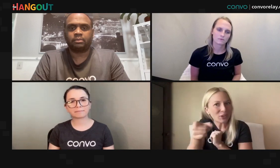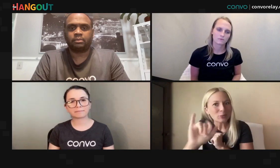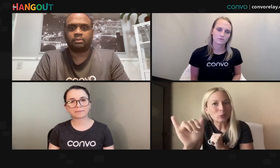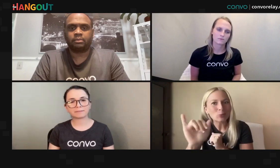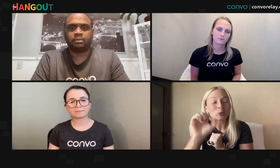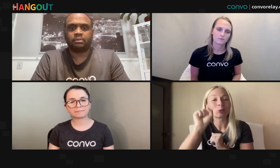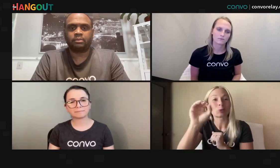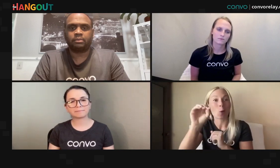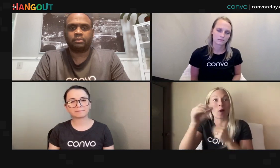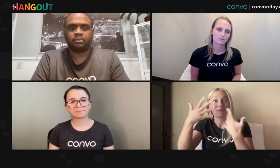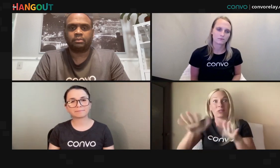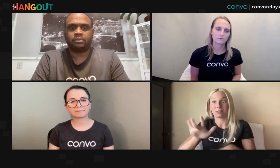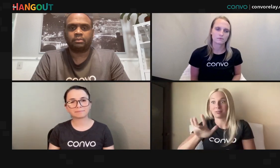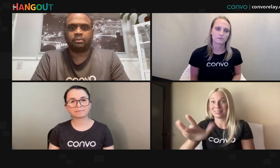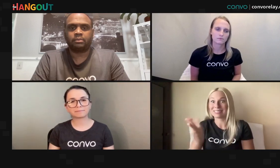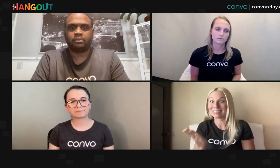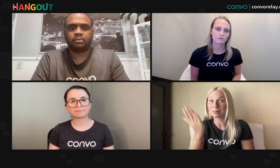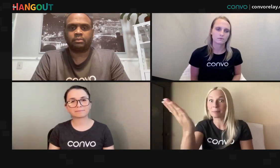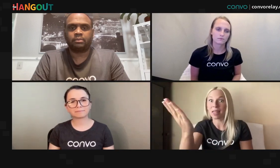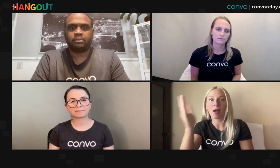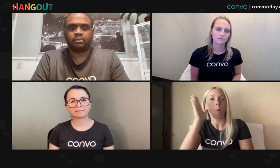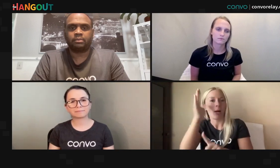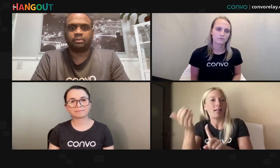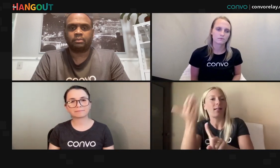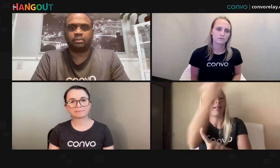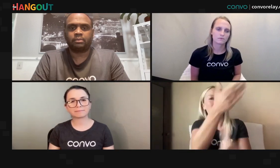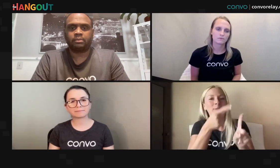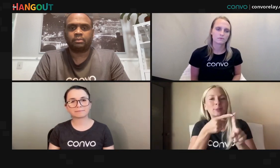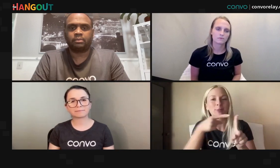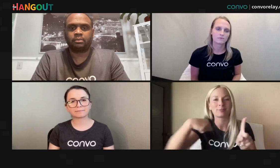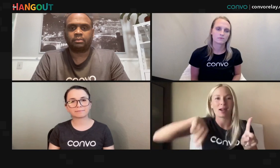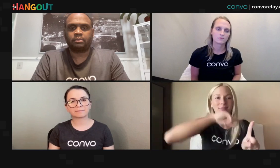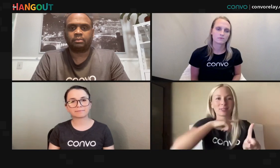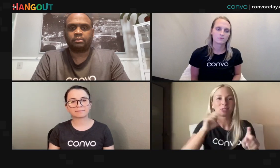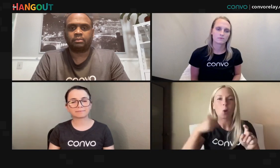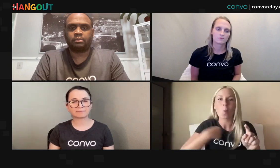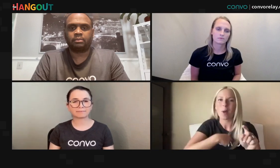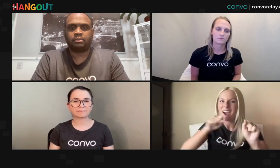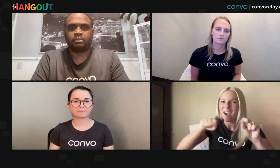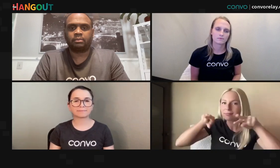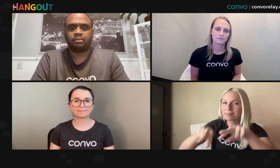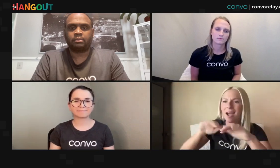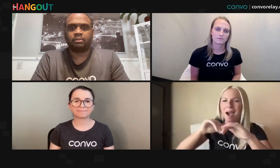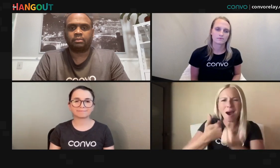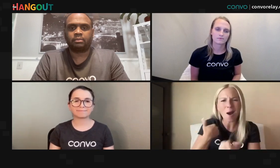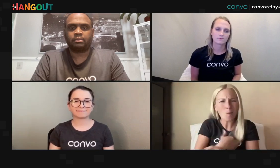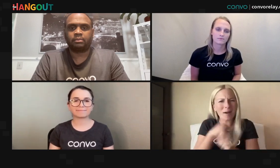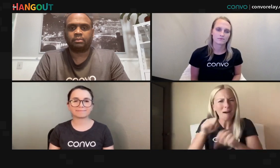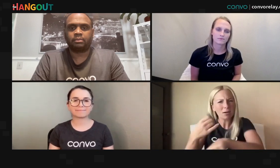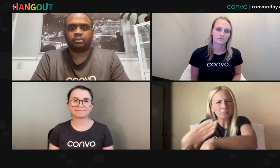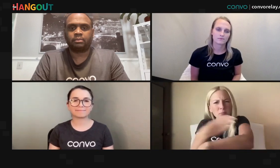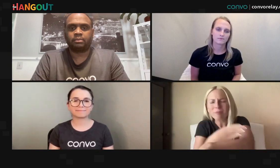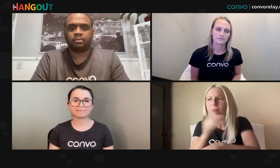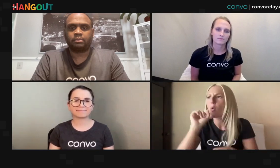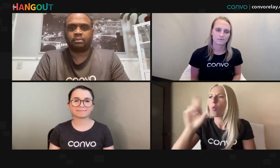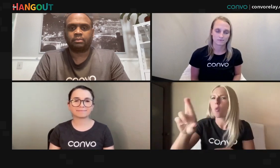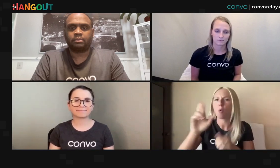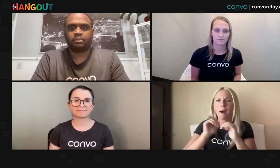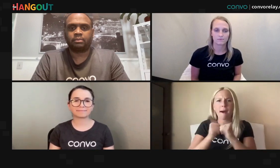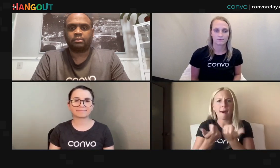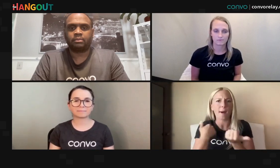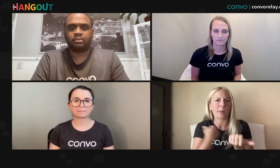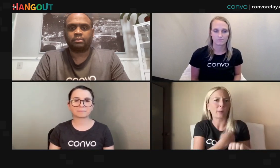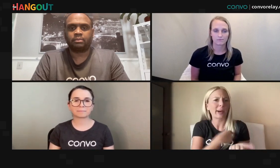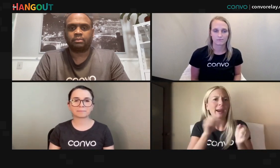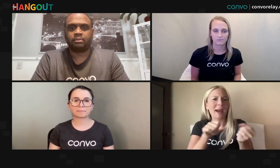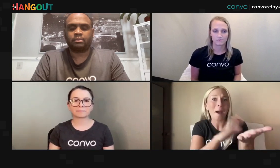prove what you're making comments on the feedback, you could attach it there. And once you click on submit, it's going to go straight to us. So we could see how